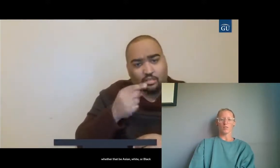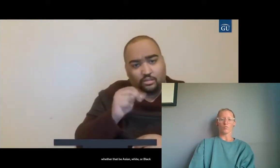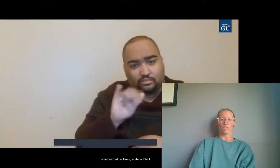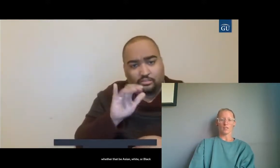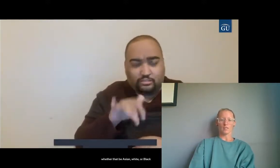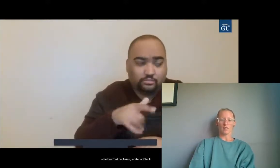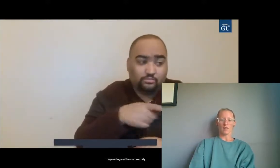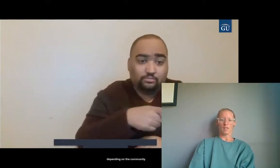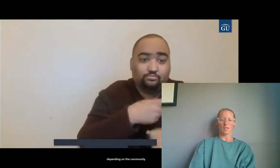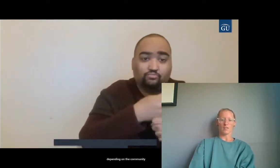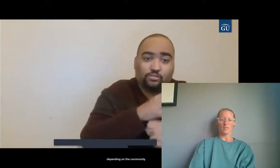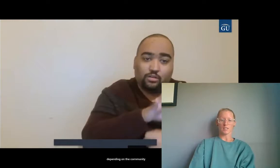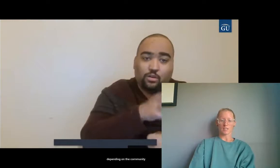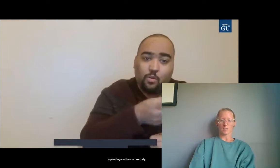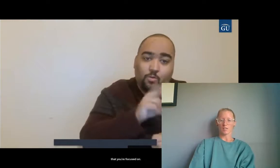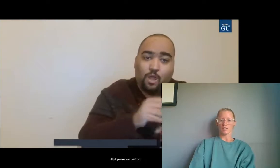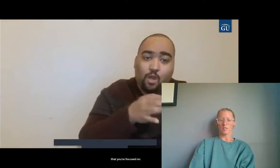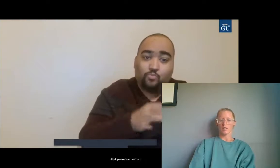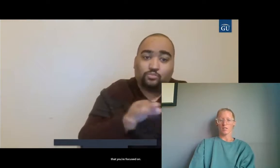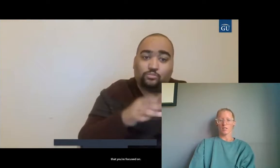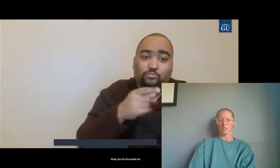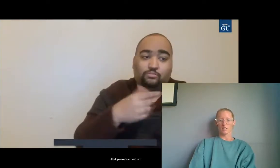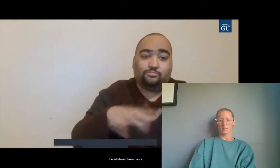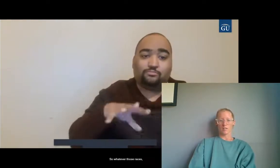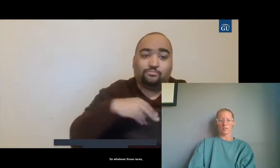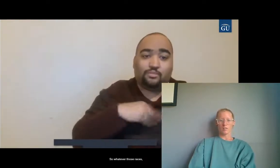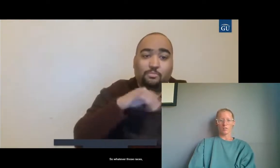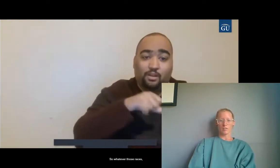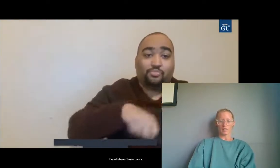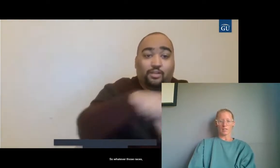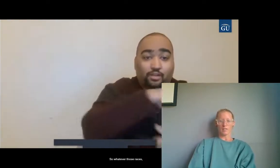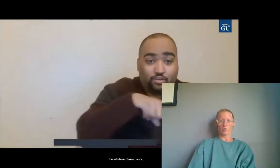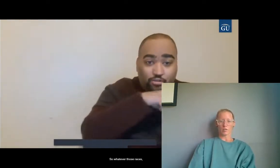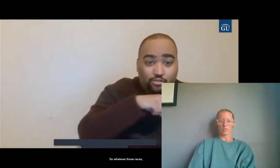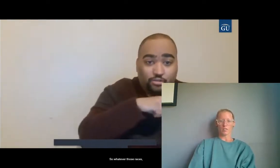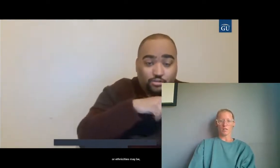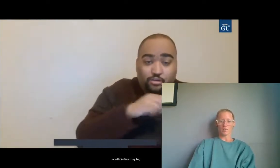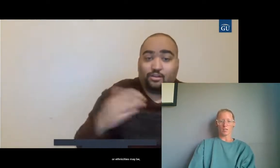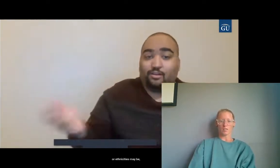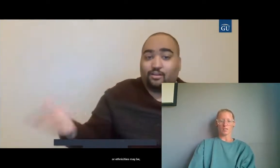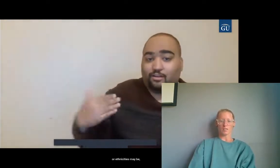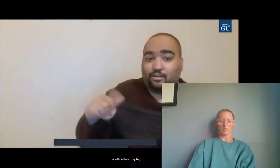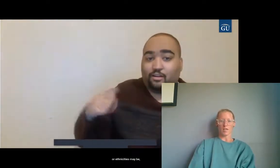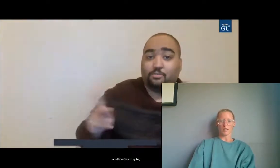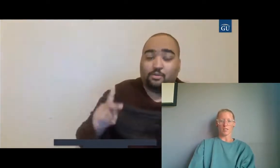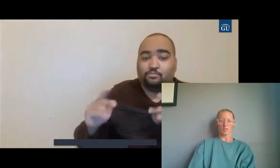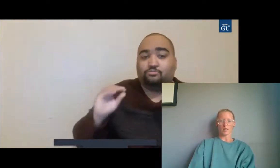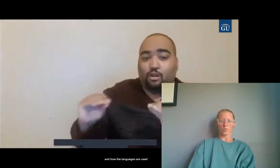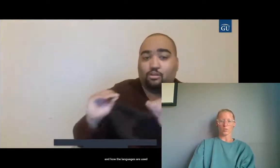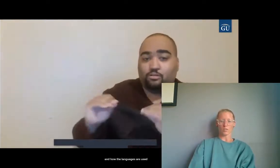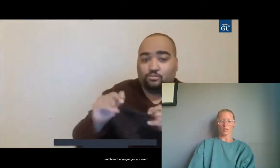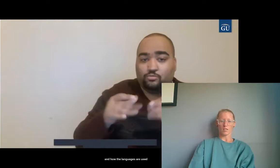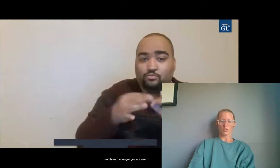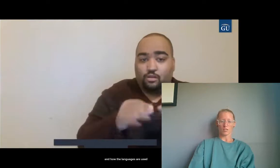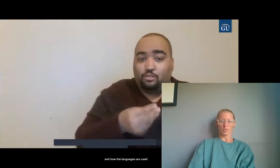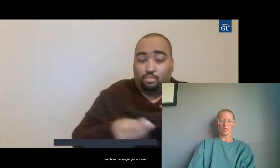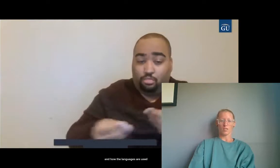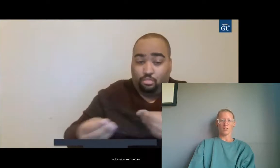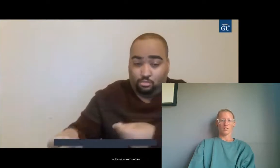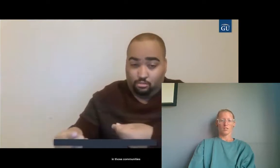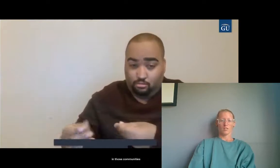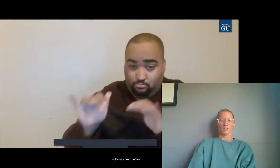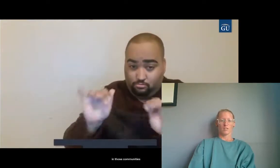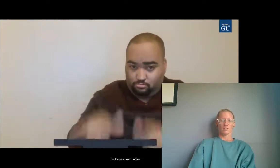depends on the race and ethnicity, depending on the community and the language that was accepted in society in that